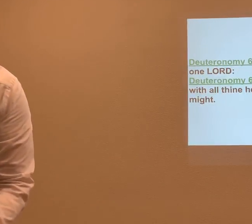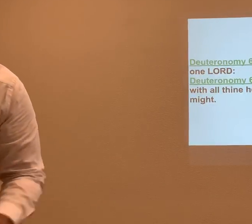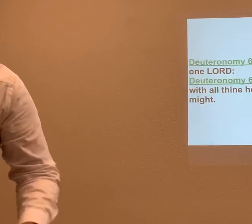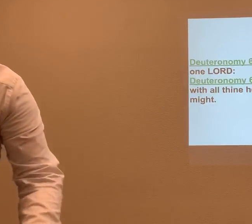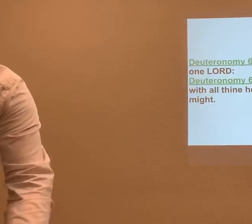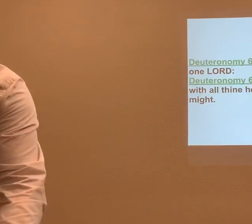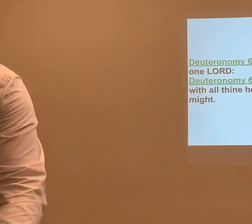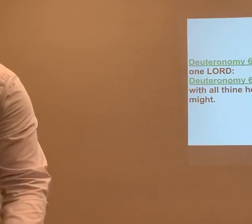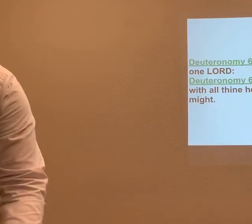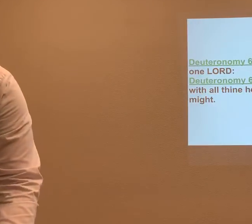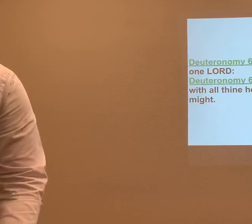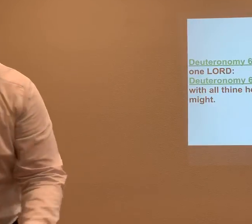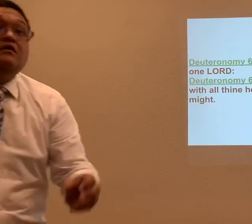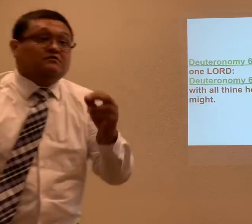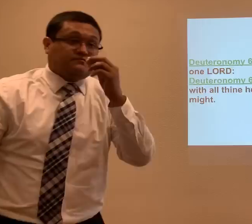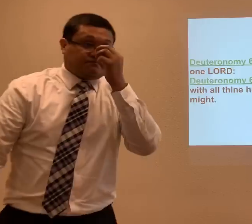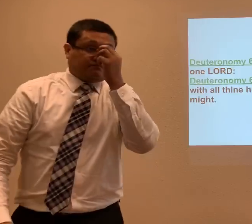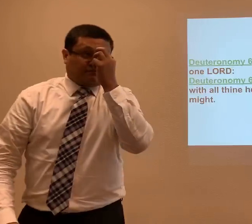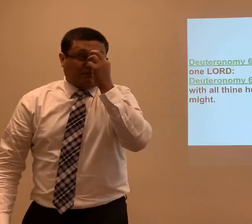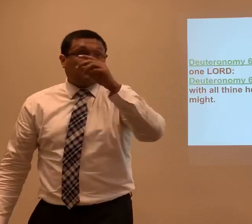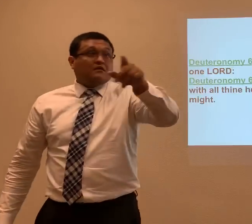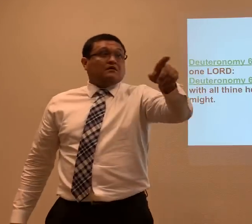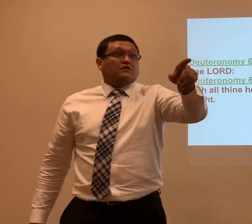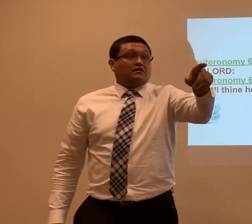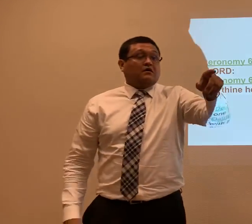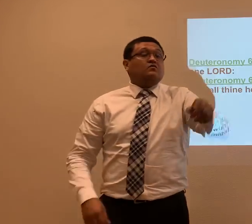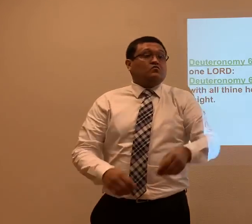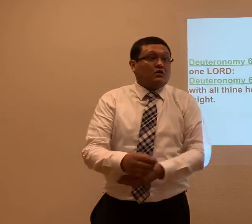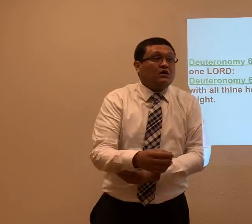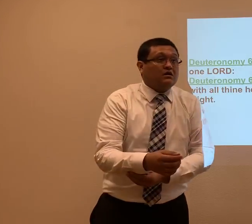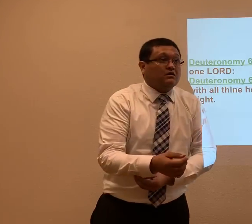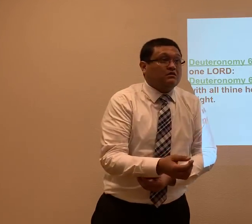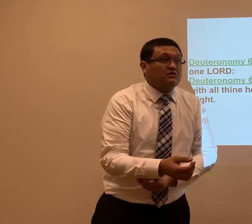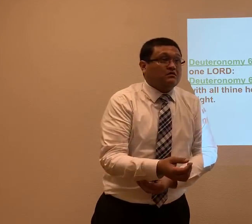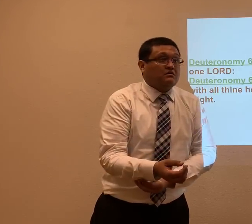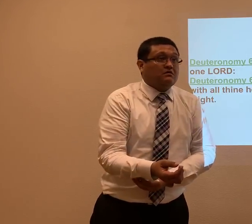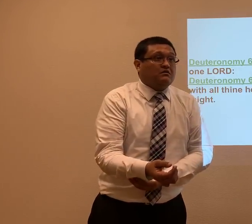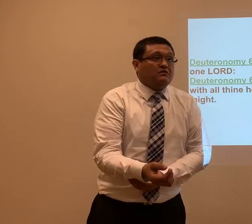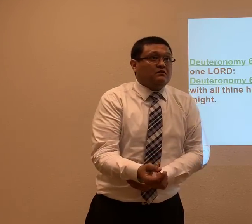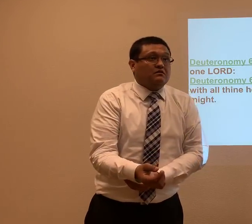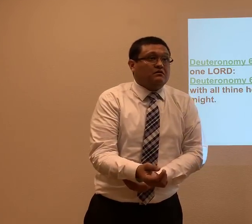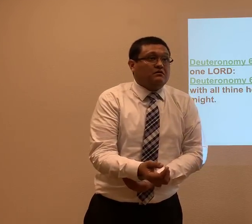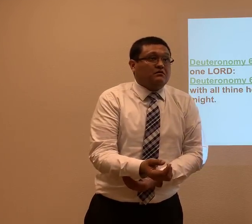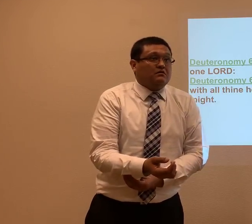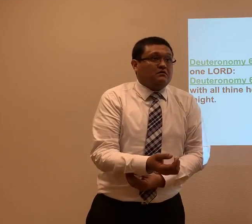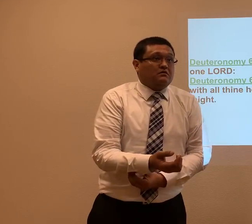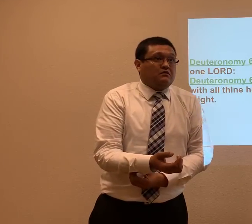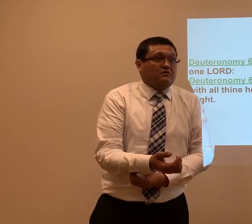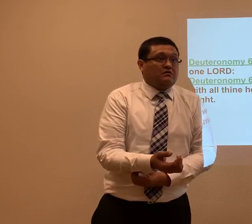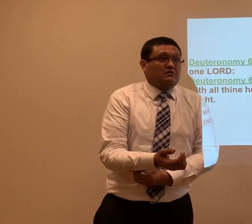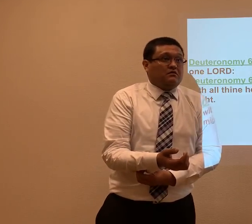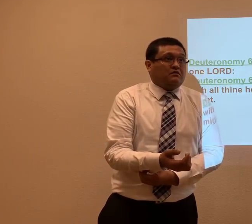But rapture is a verb. It's an action. So most of the time, action is explained.